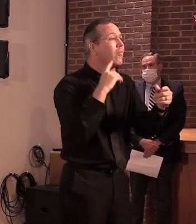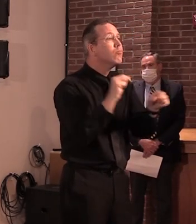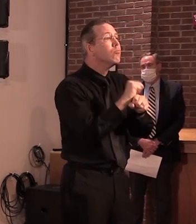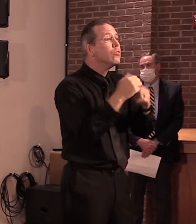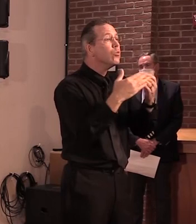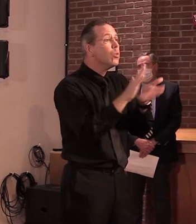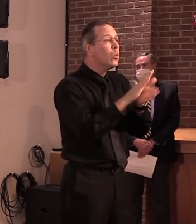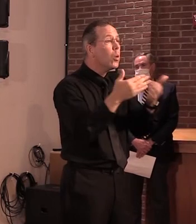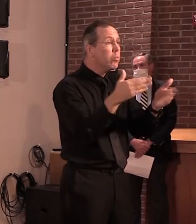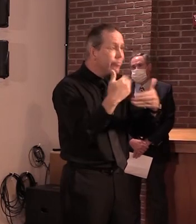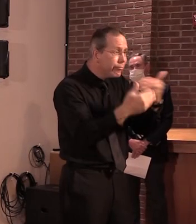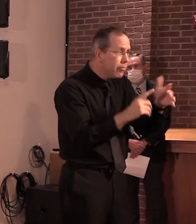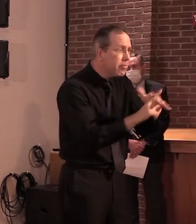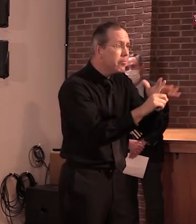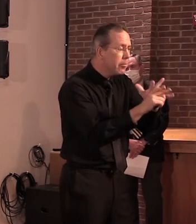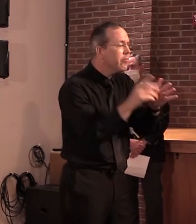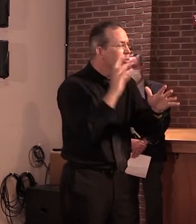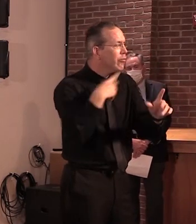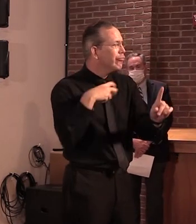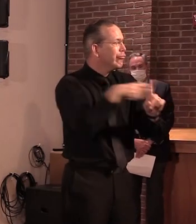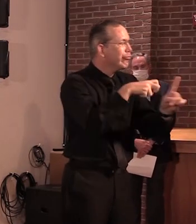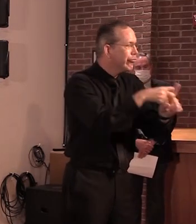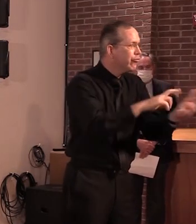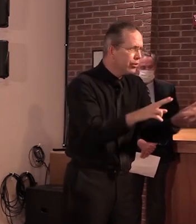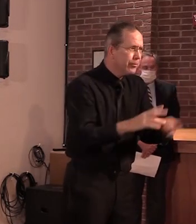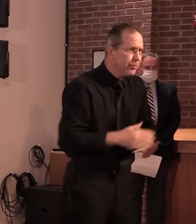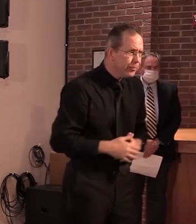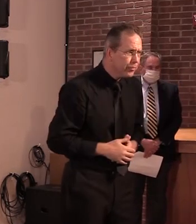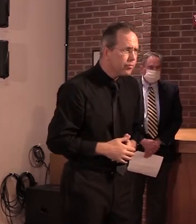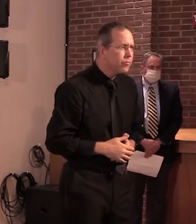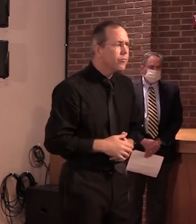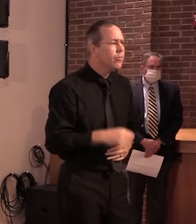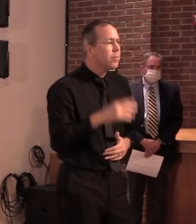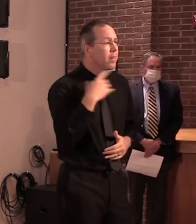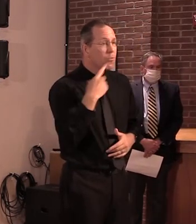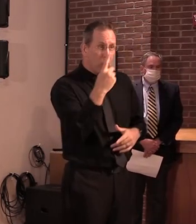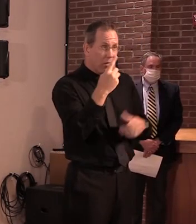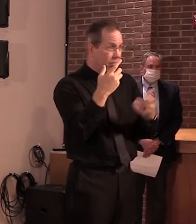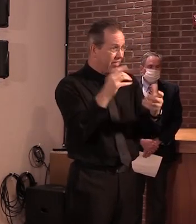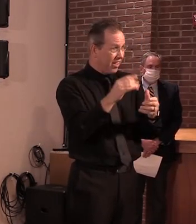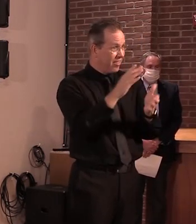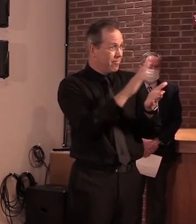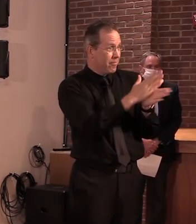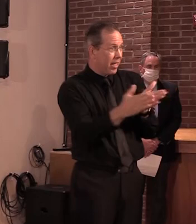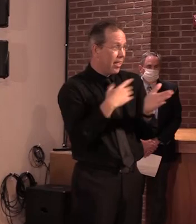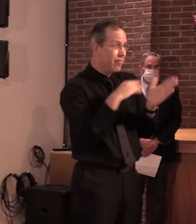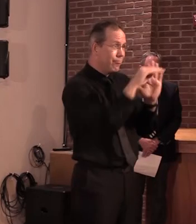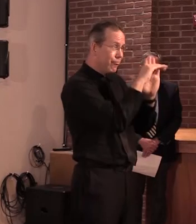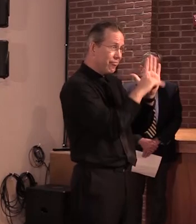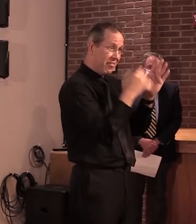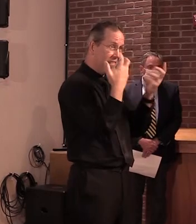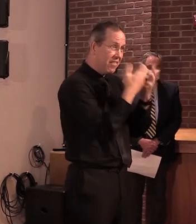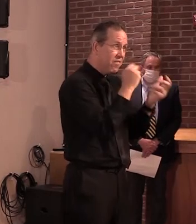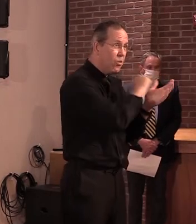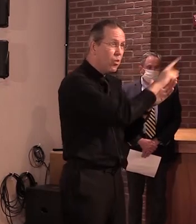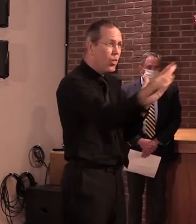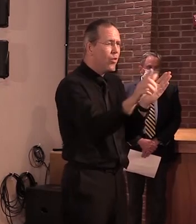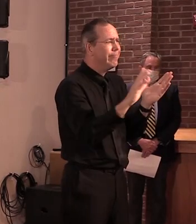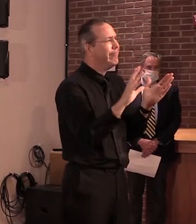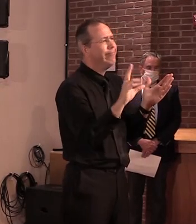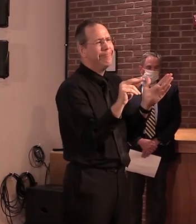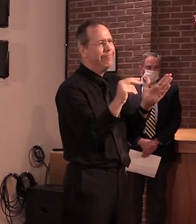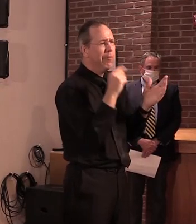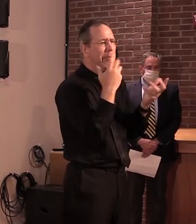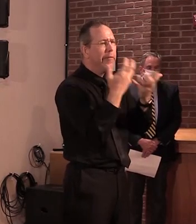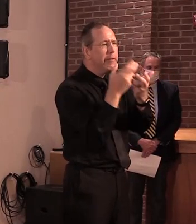know there's not a one-size-fits-all plan for our hundreds of schools because each are a little bit different. As well,